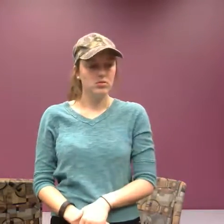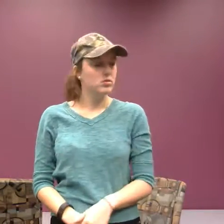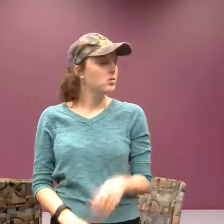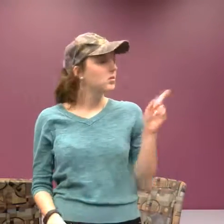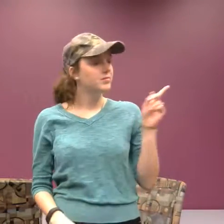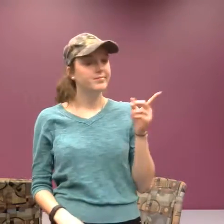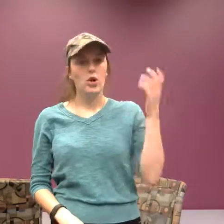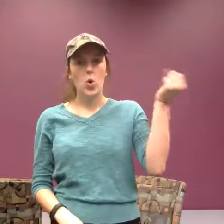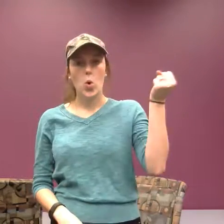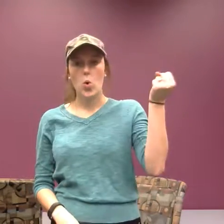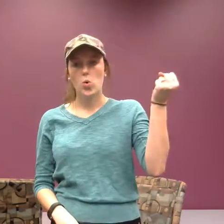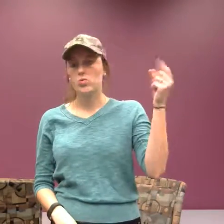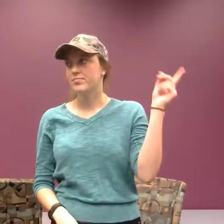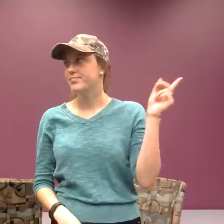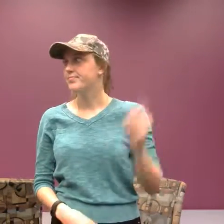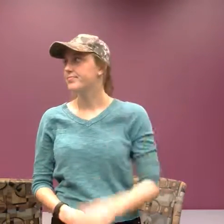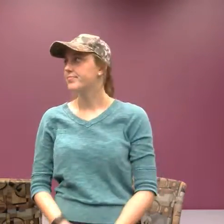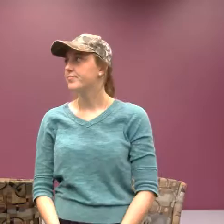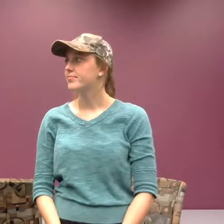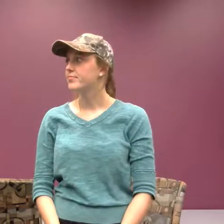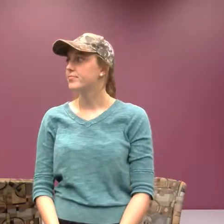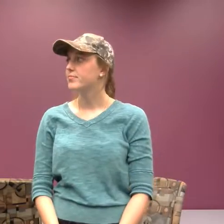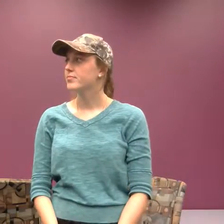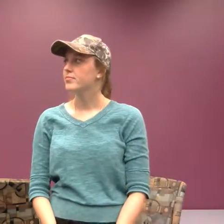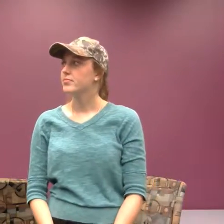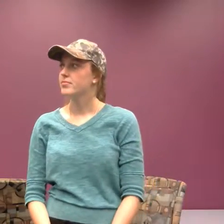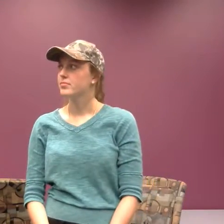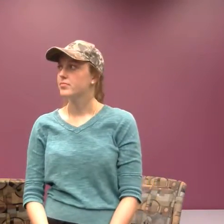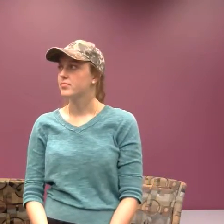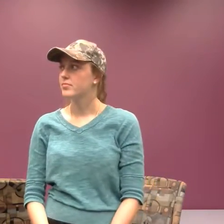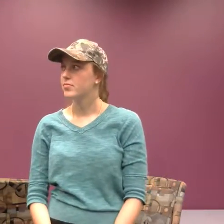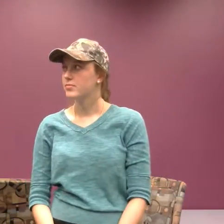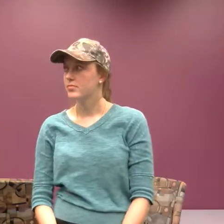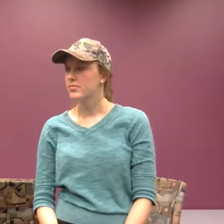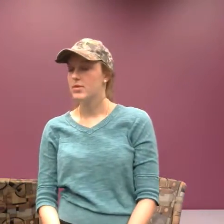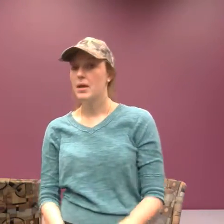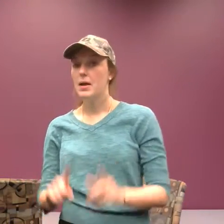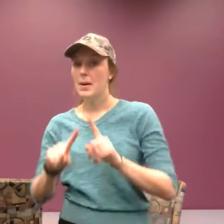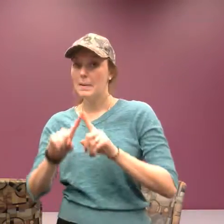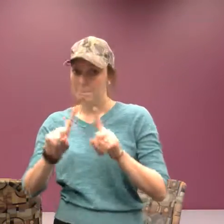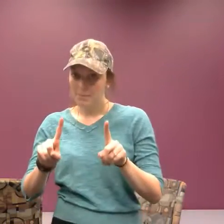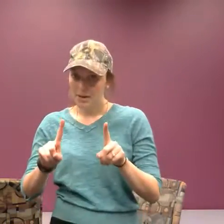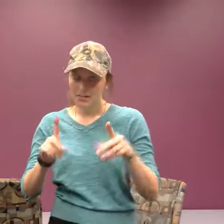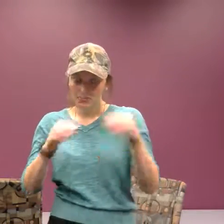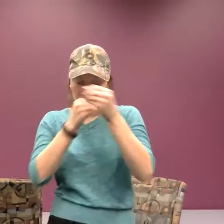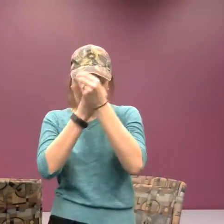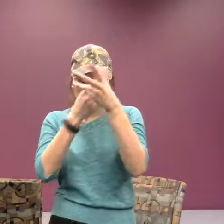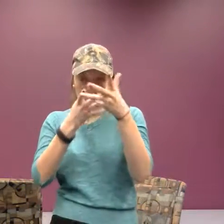back burner for a moment. Okay? But if I tell you the second, you can find what?